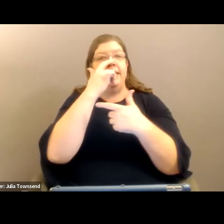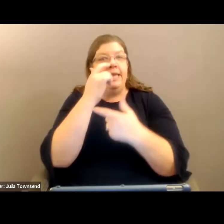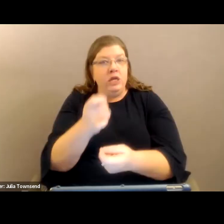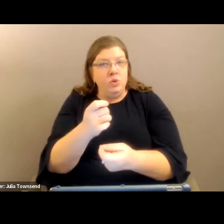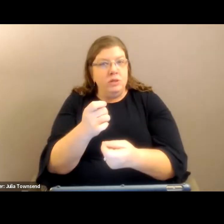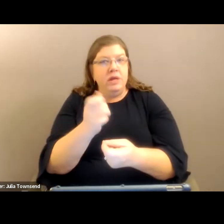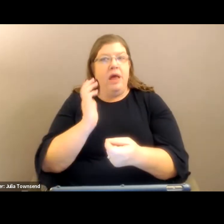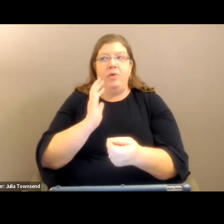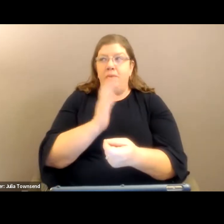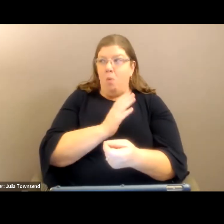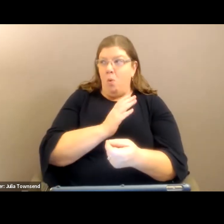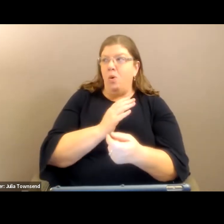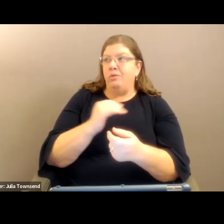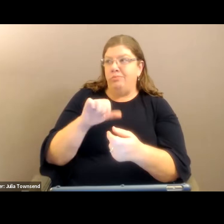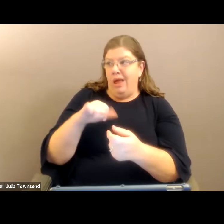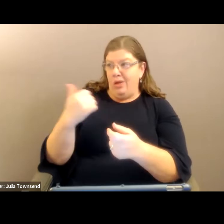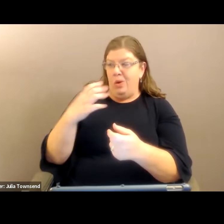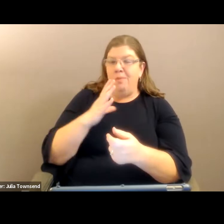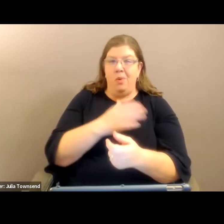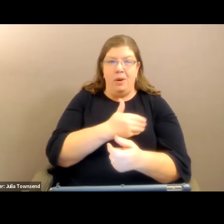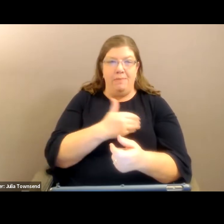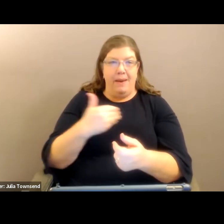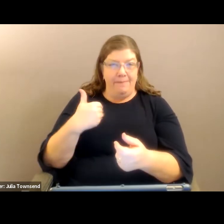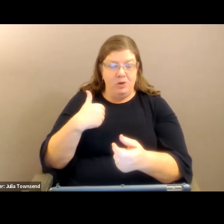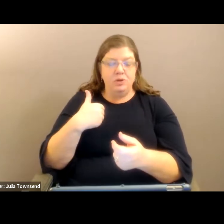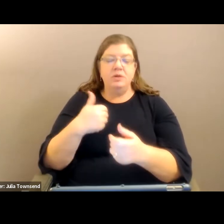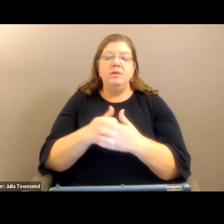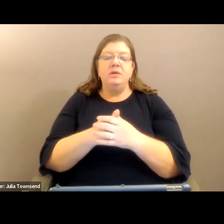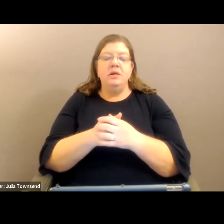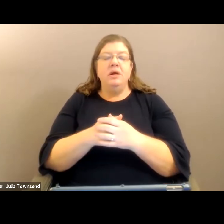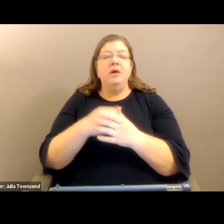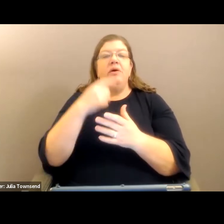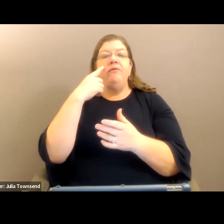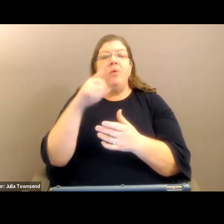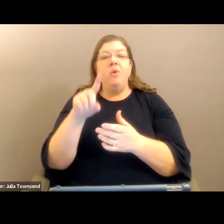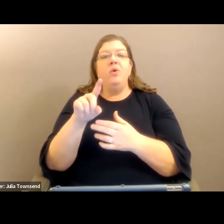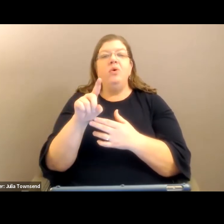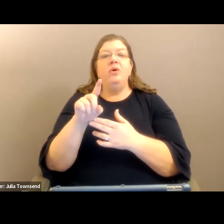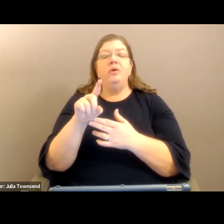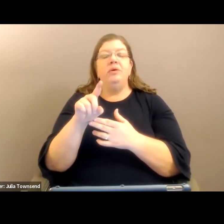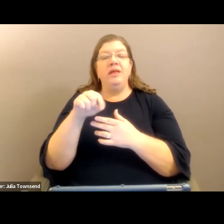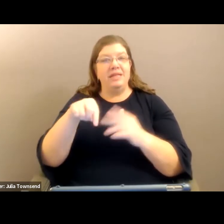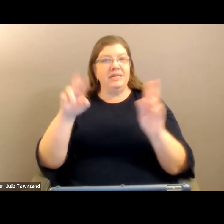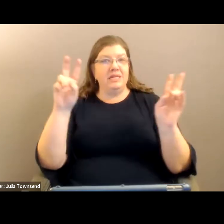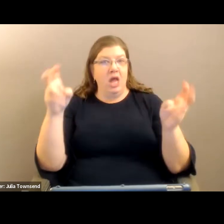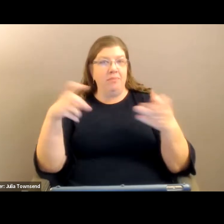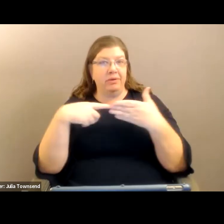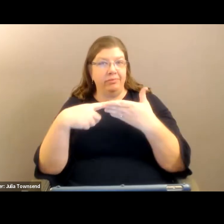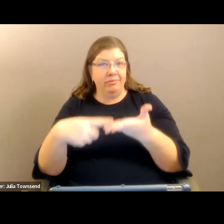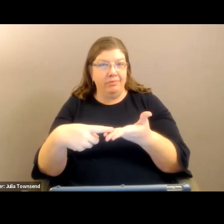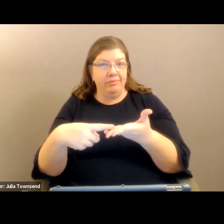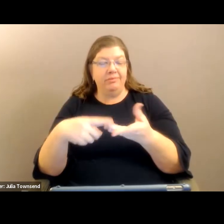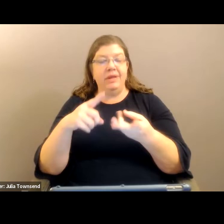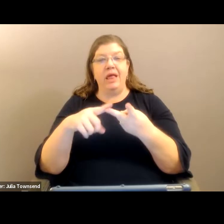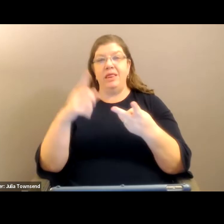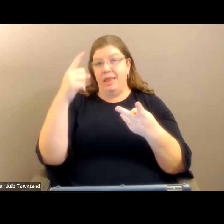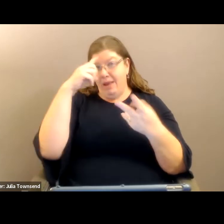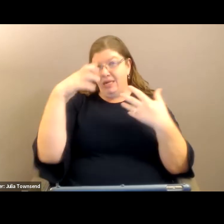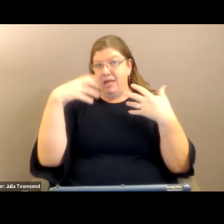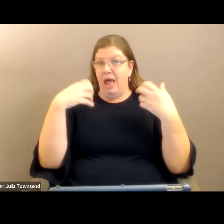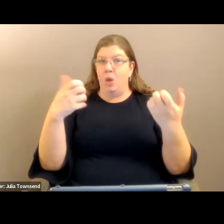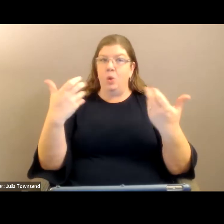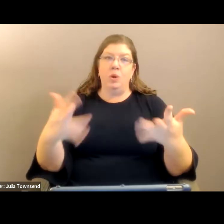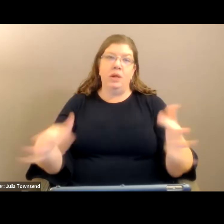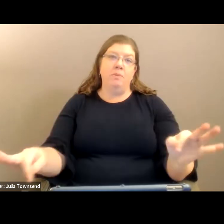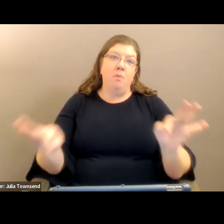my fellow board members in terms of this topic and the mental health and how important it